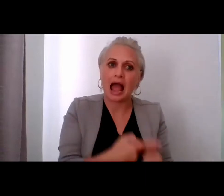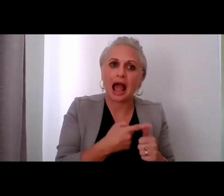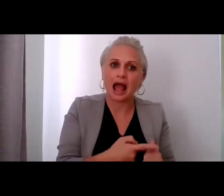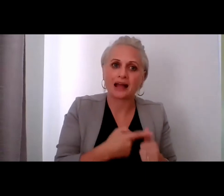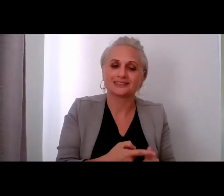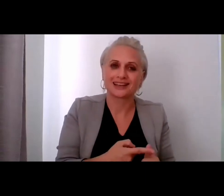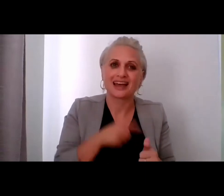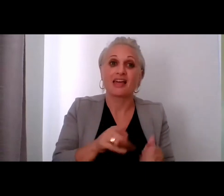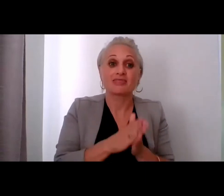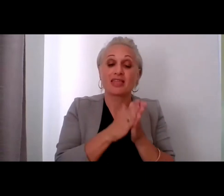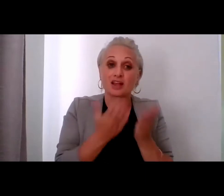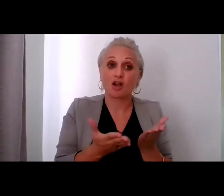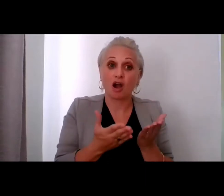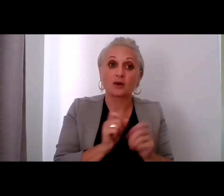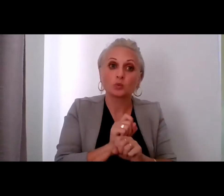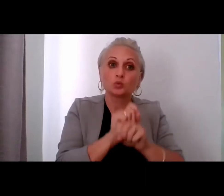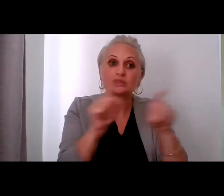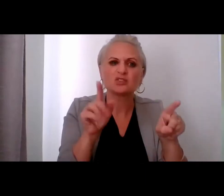to you in about a week.